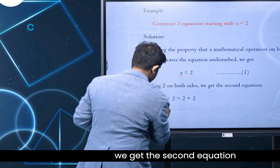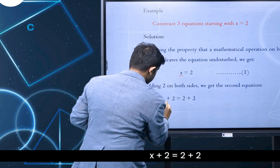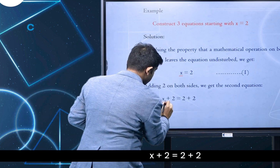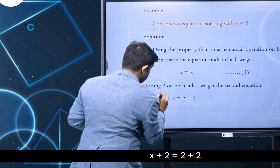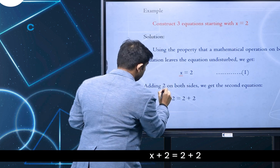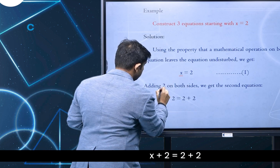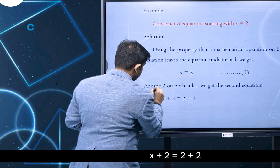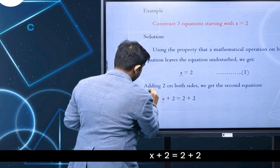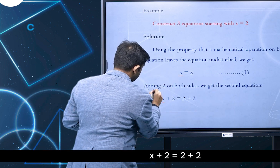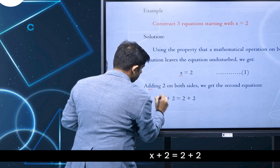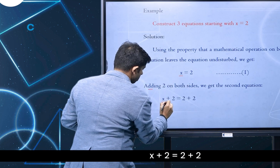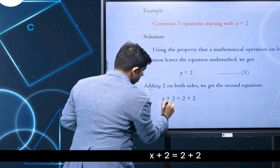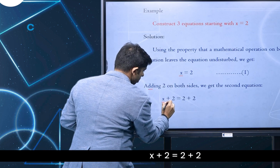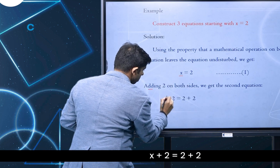X plus 2 is equal to 2 plus 2.